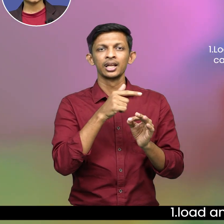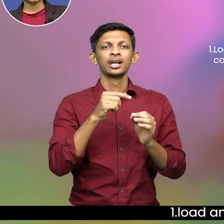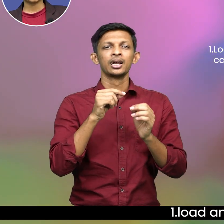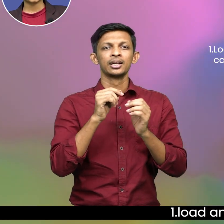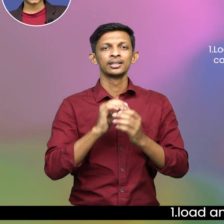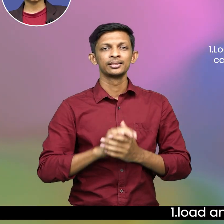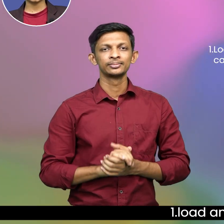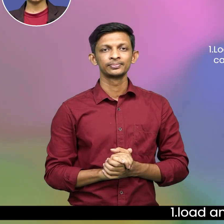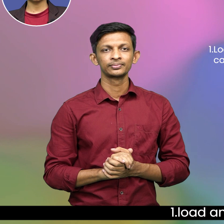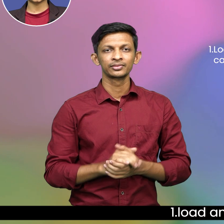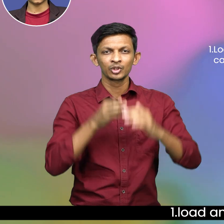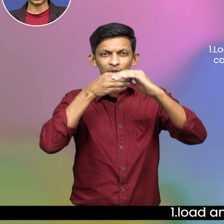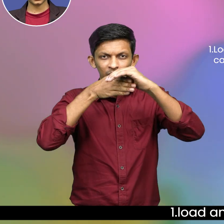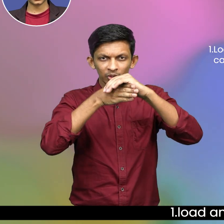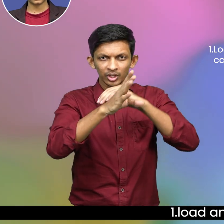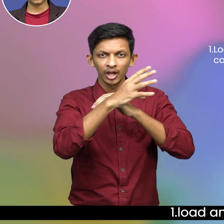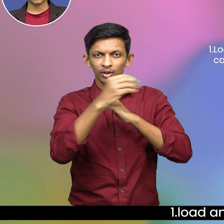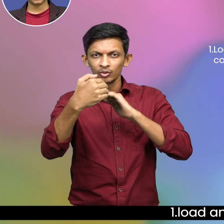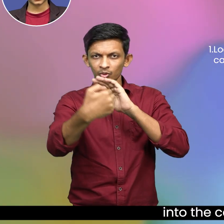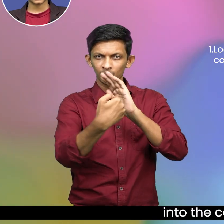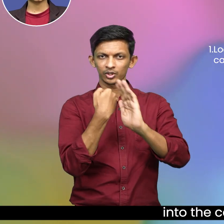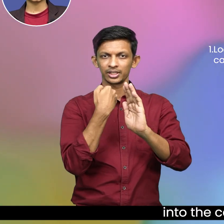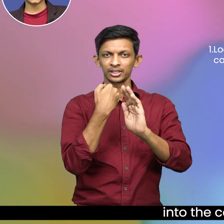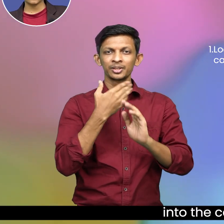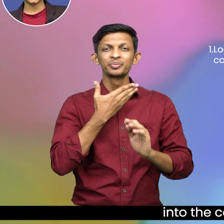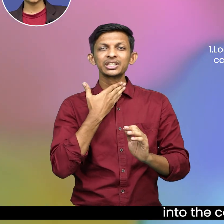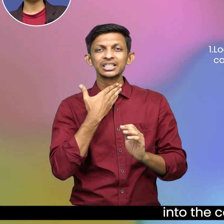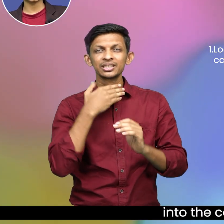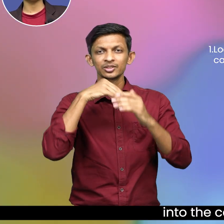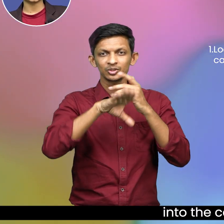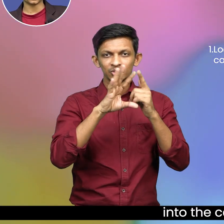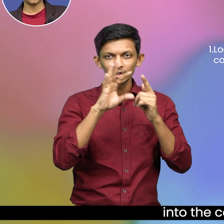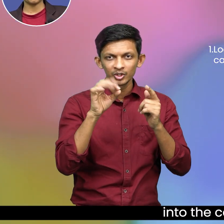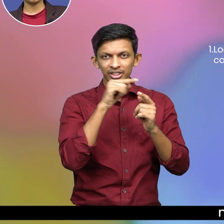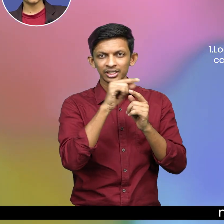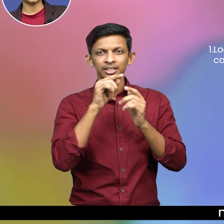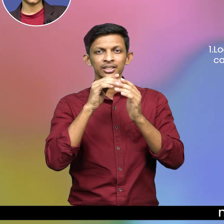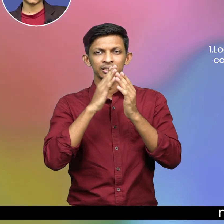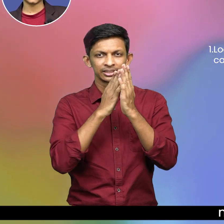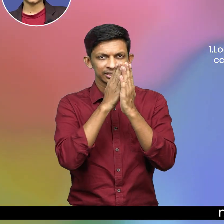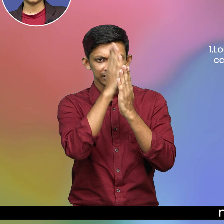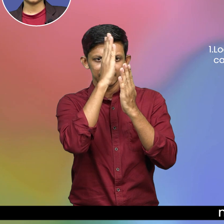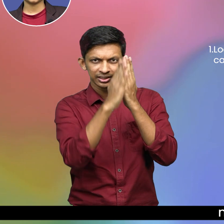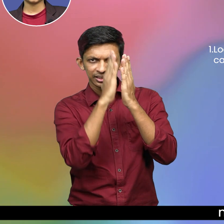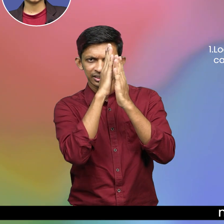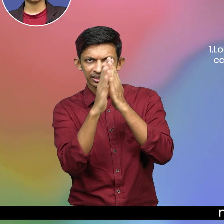Load and unload sugars into the cavity of sieve tube members.